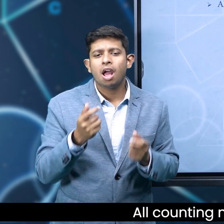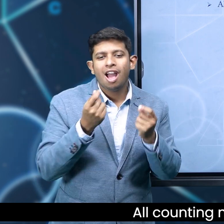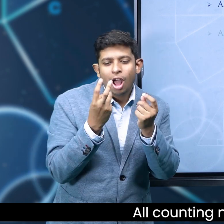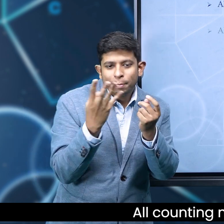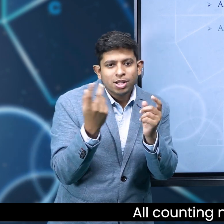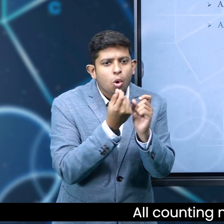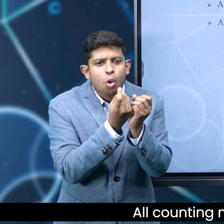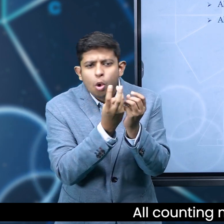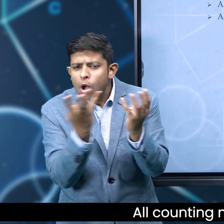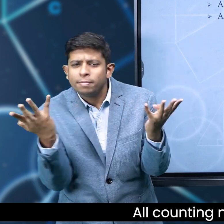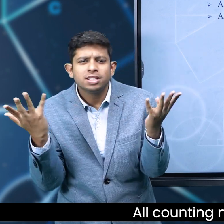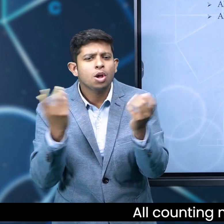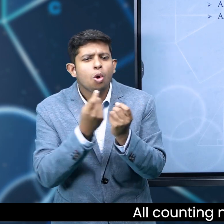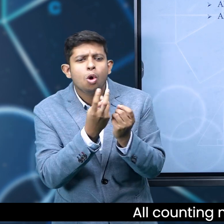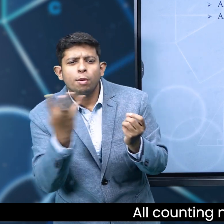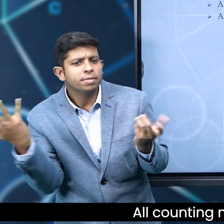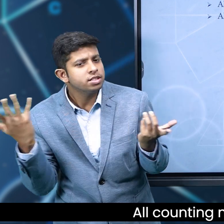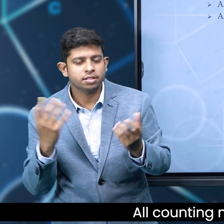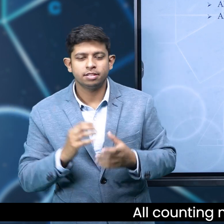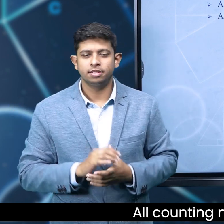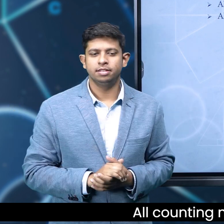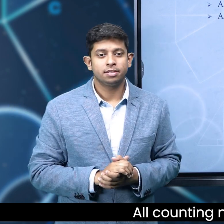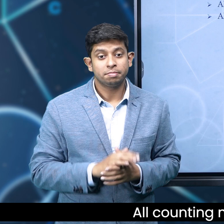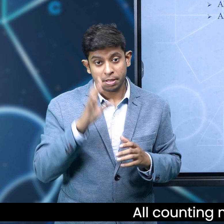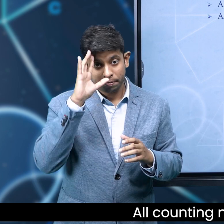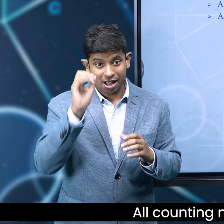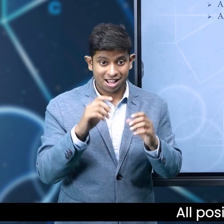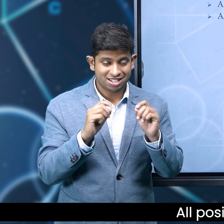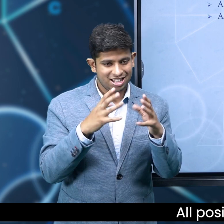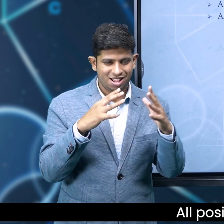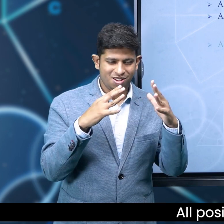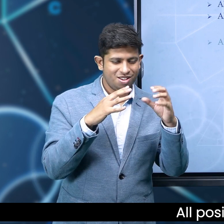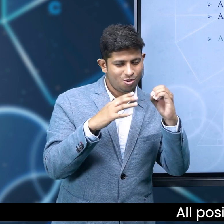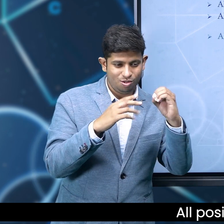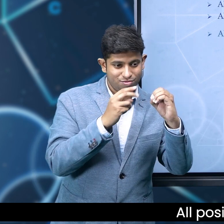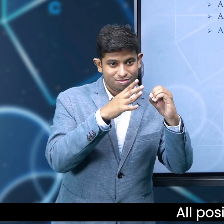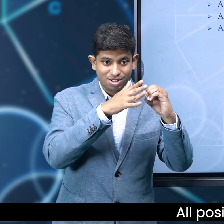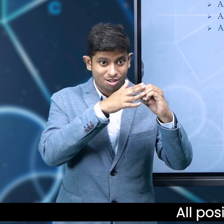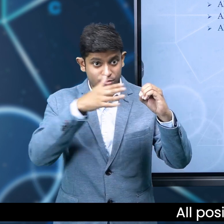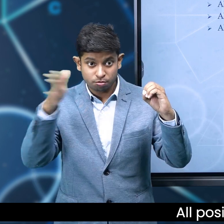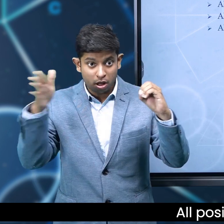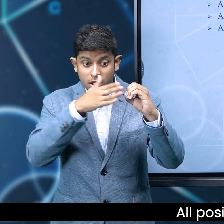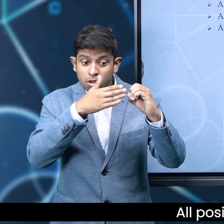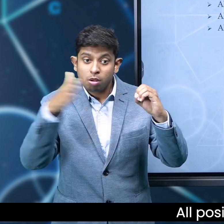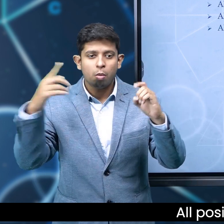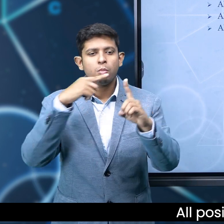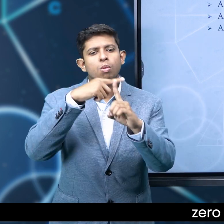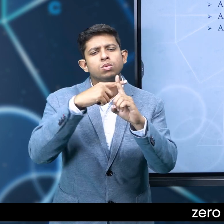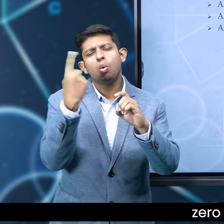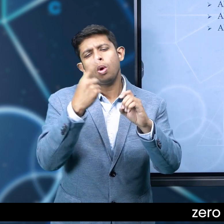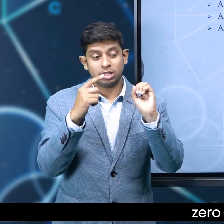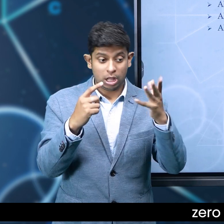All counting numbers are whole numbers. All positive integers, including 0, are whole